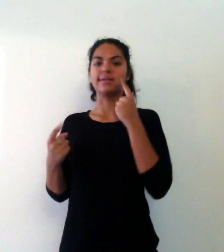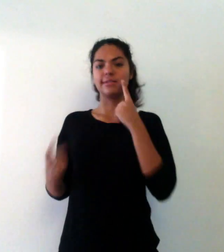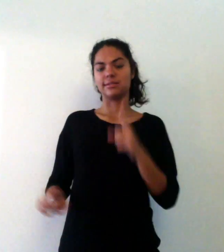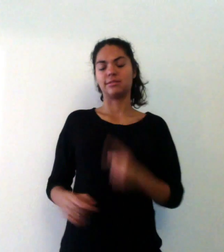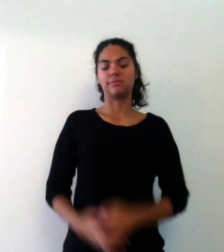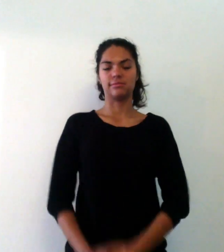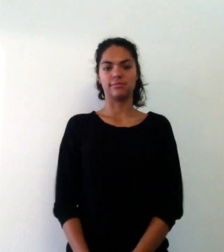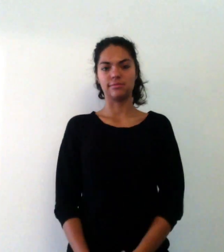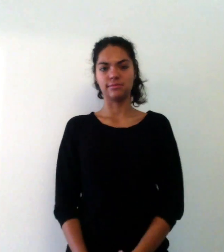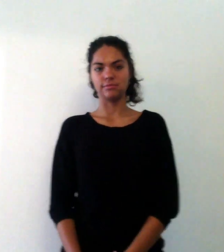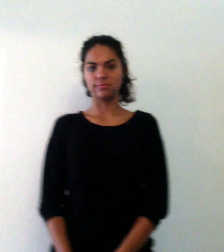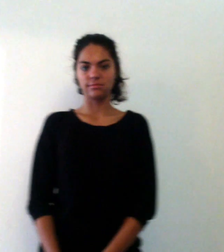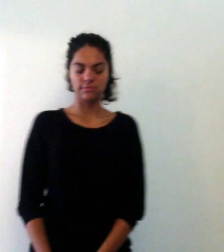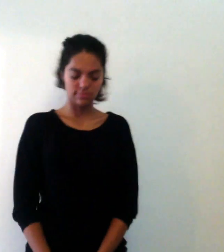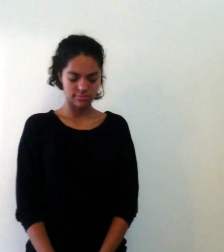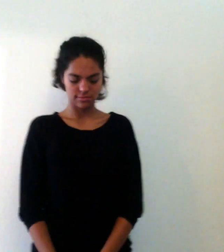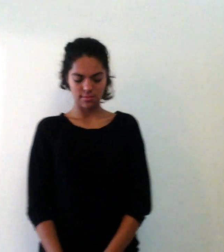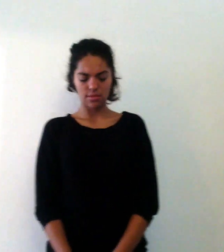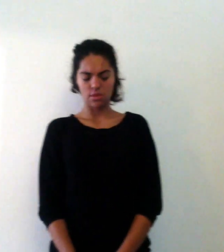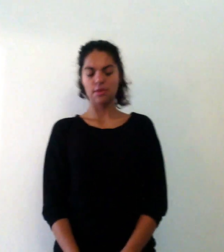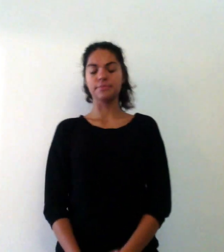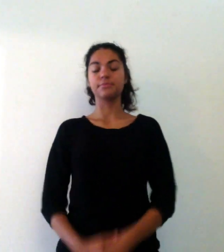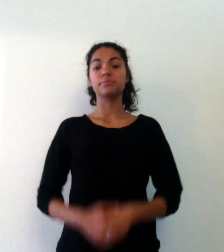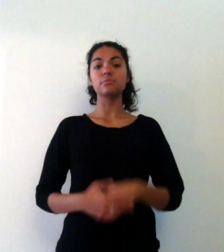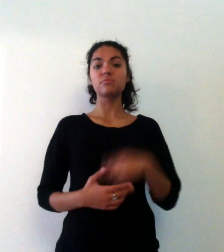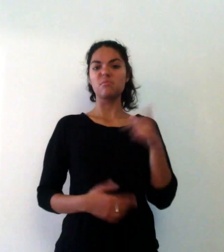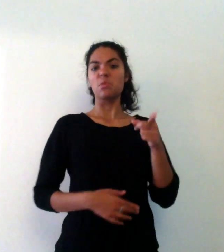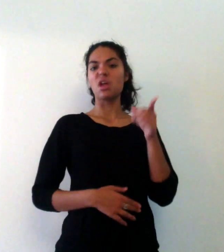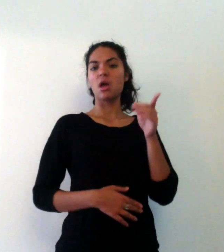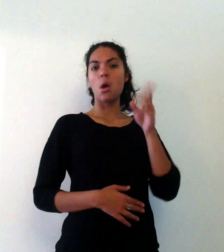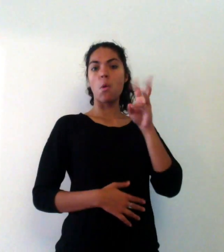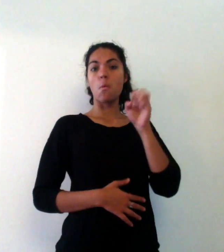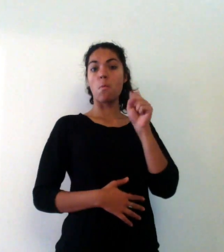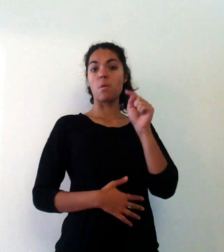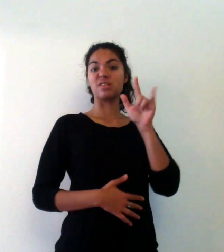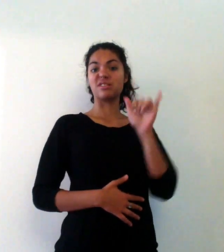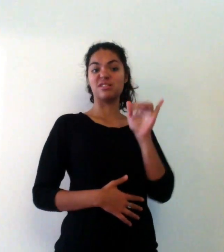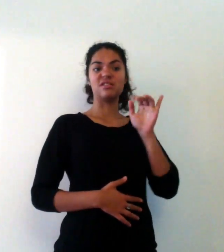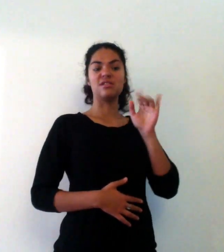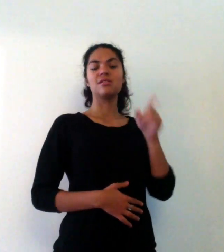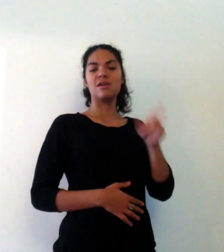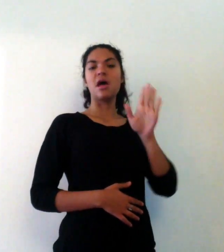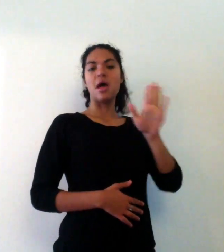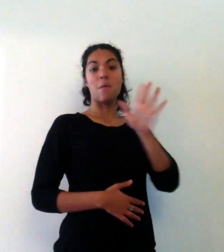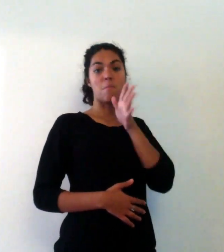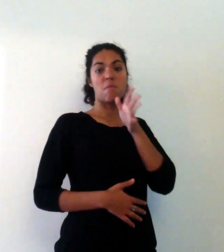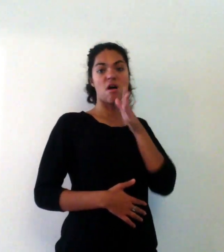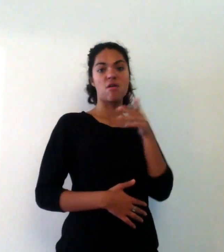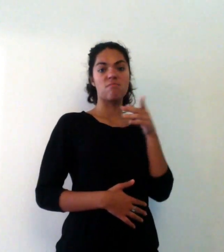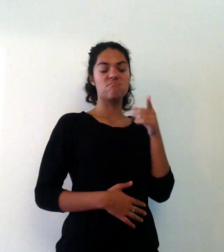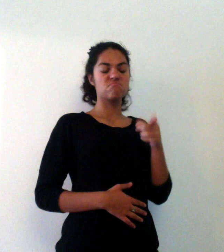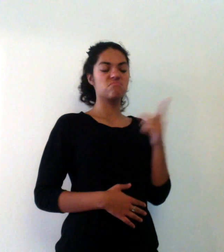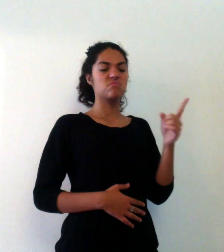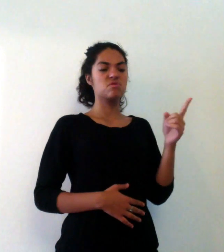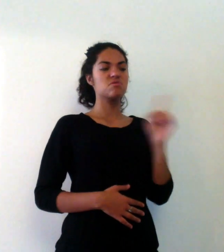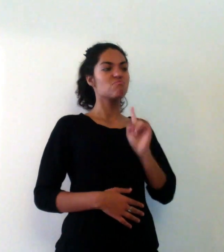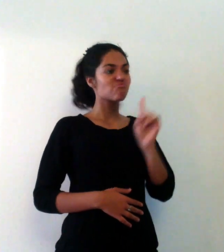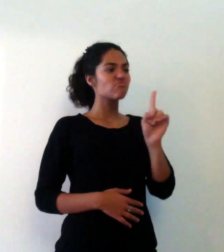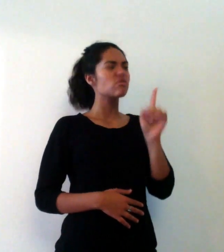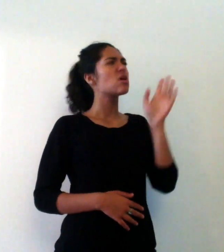do you define sin?" And she says, "Son, whatever weakens your reasoning, impairs the tenderness of your conscience, obscures your